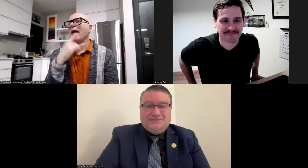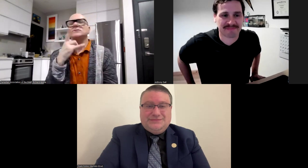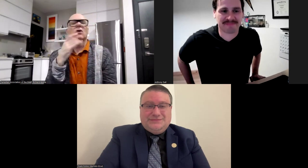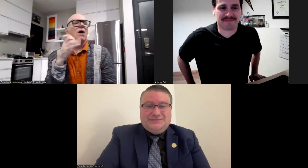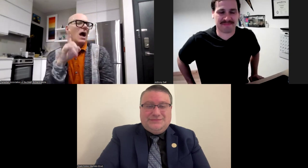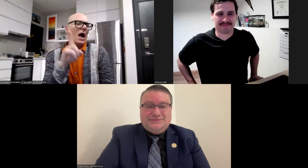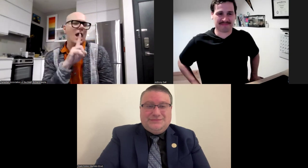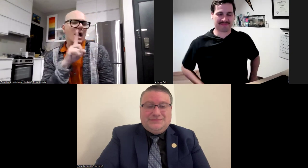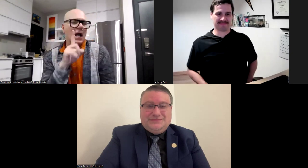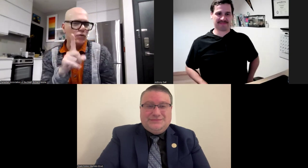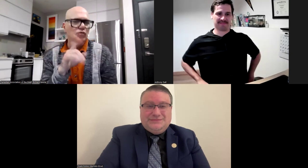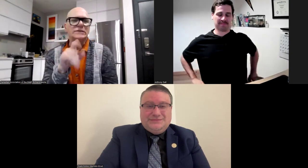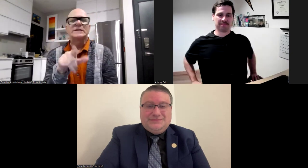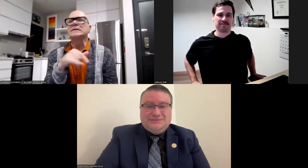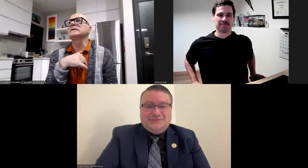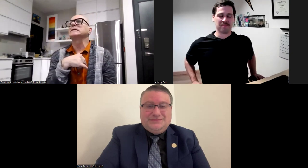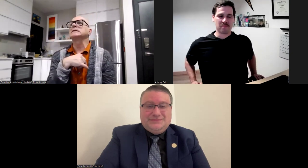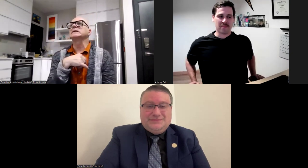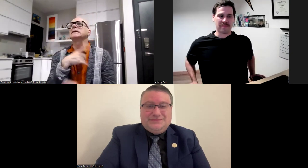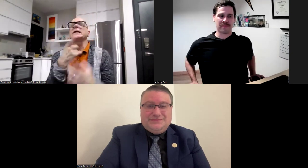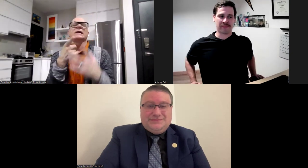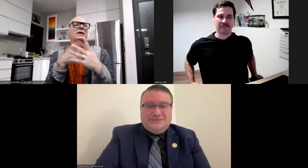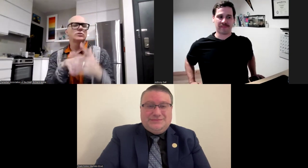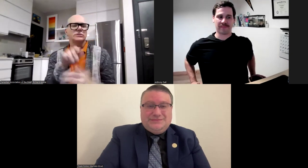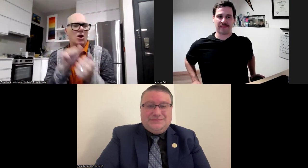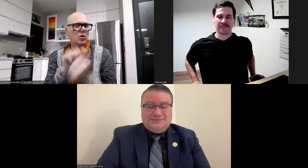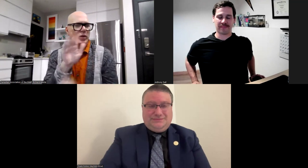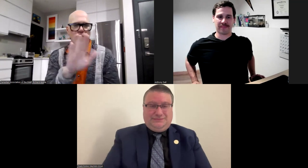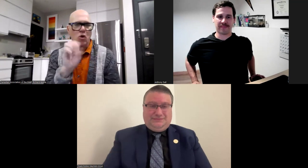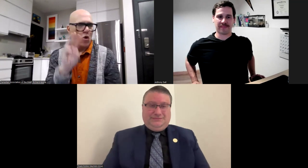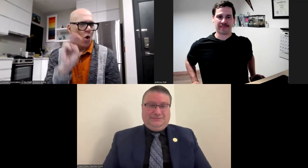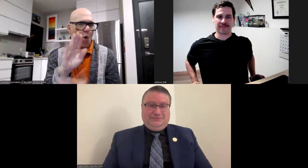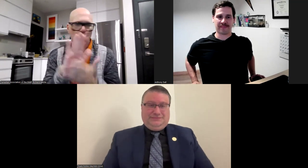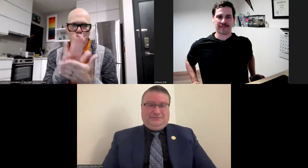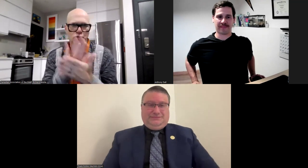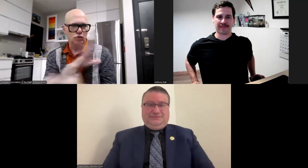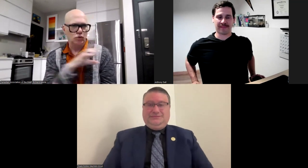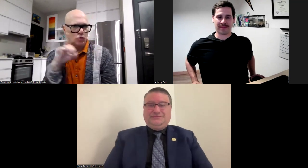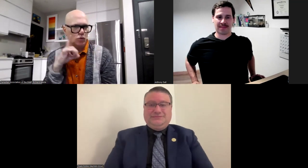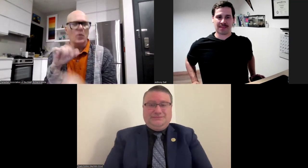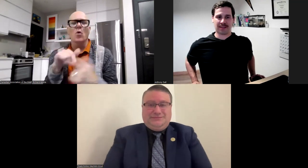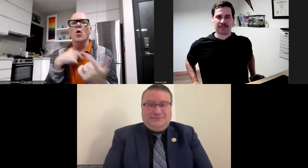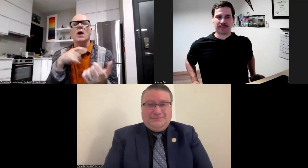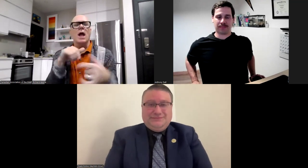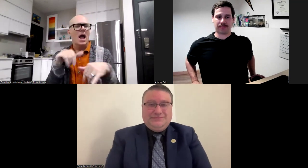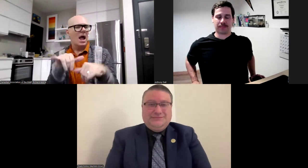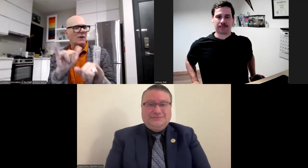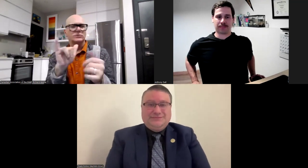It is a cross-Canada issue, honestly, and it starts at home. It starts with